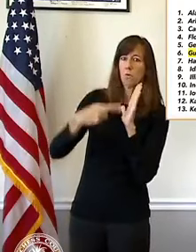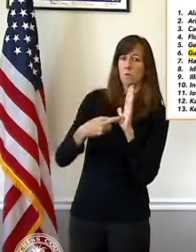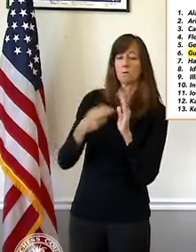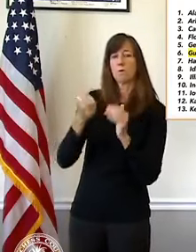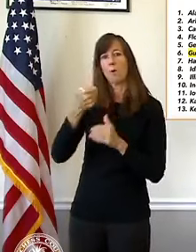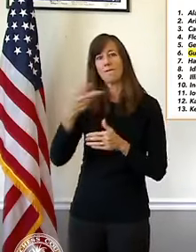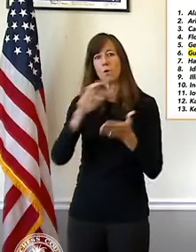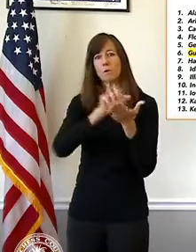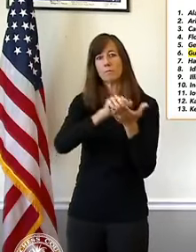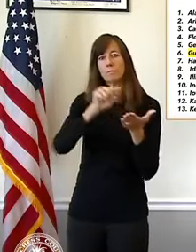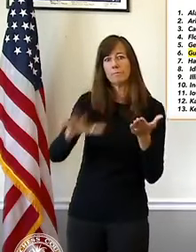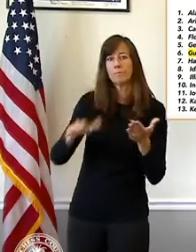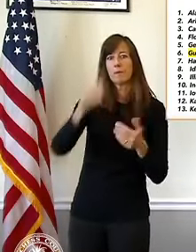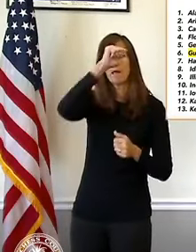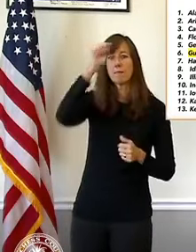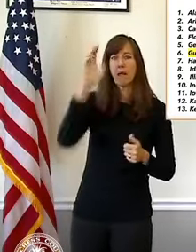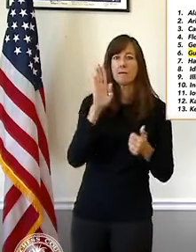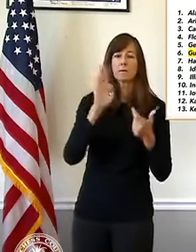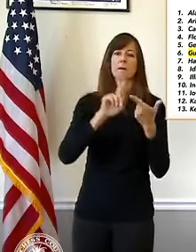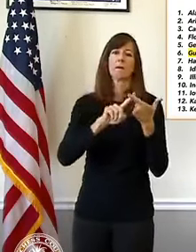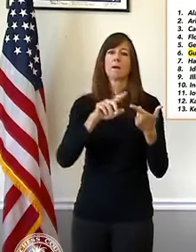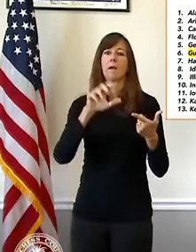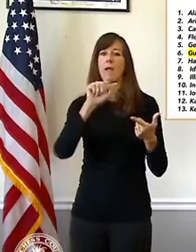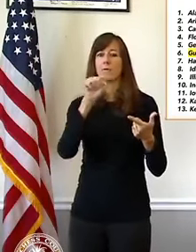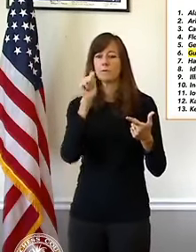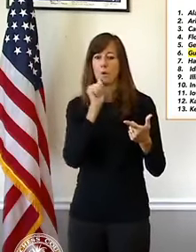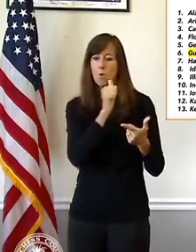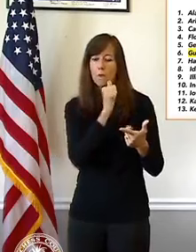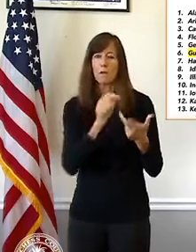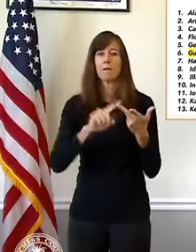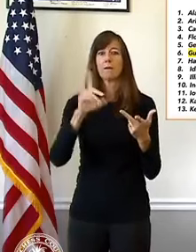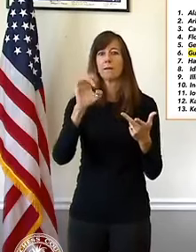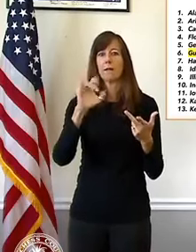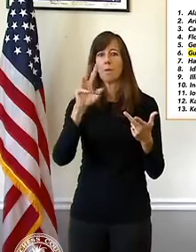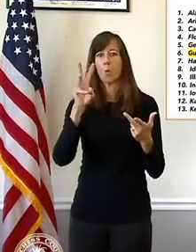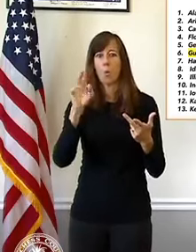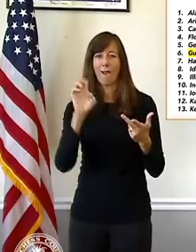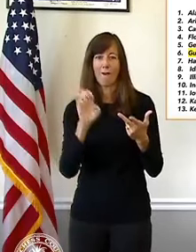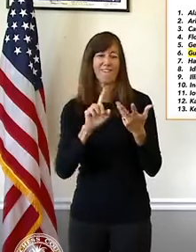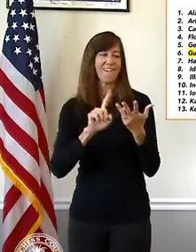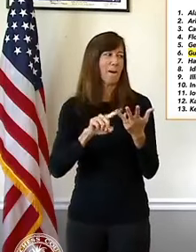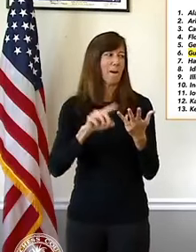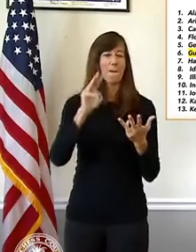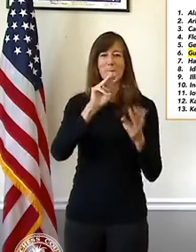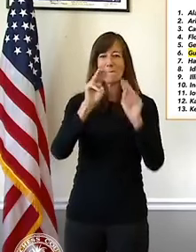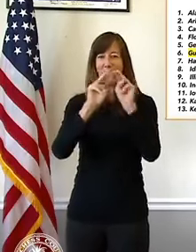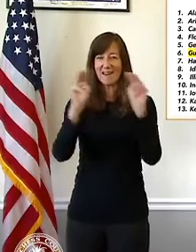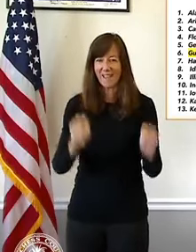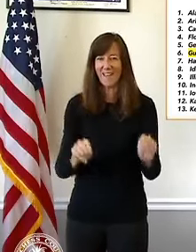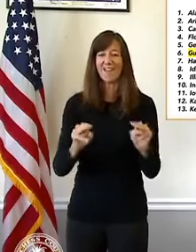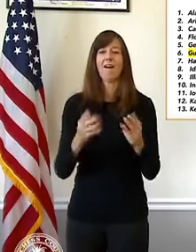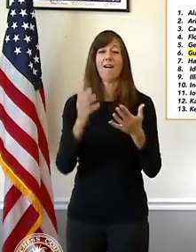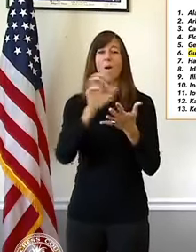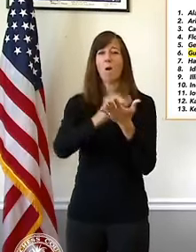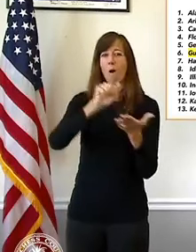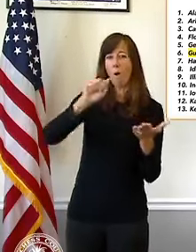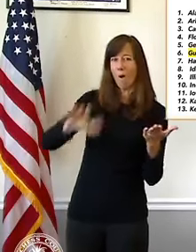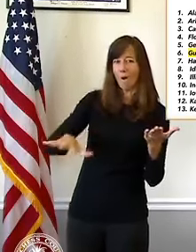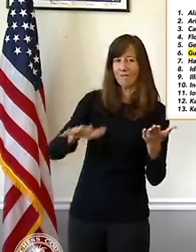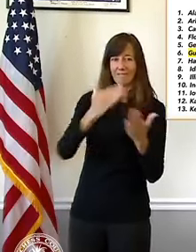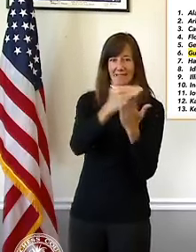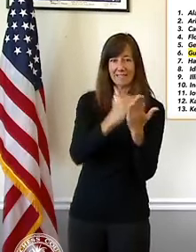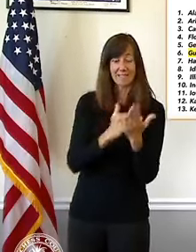list. So Alaska, Arizona, Delaware, Maryland, and Montana are off the list. There